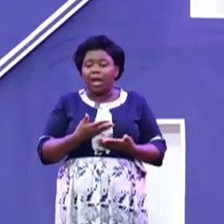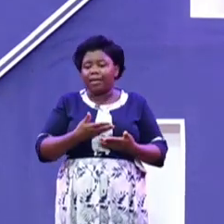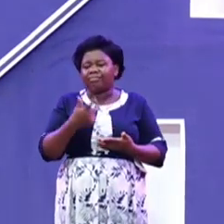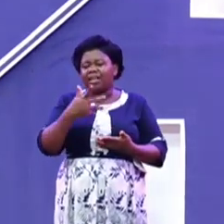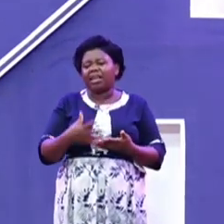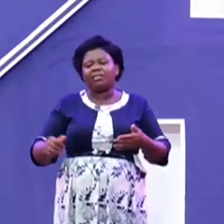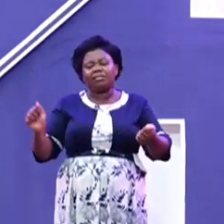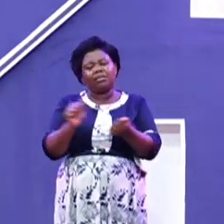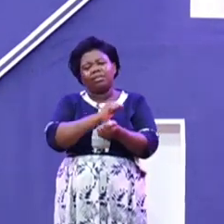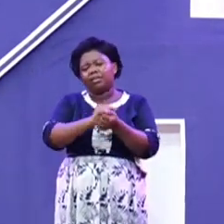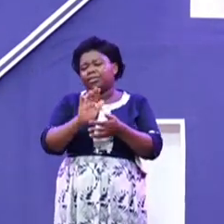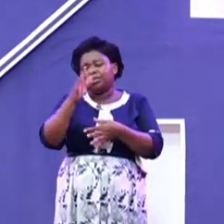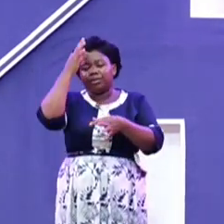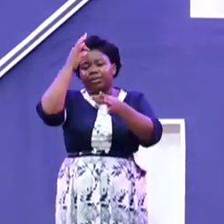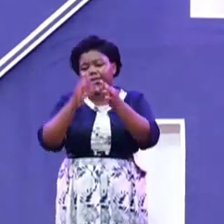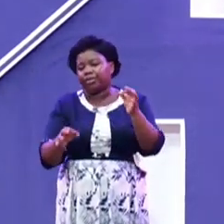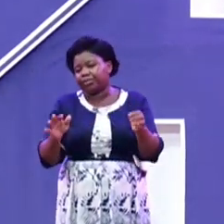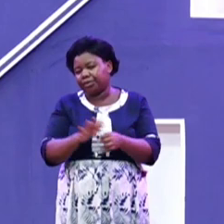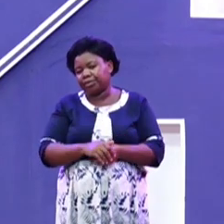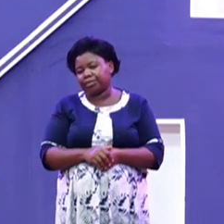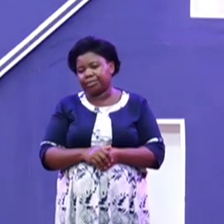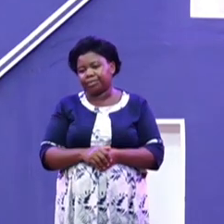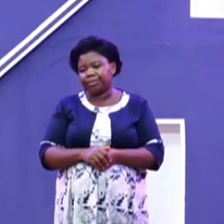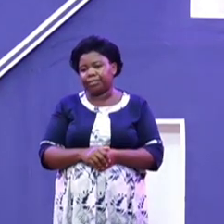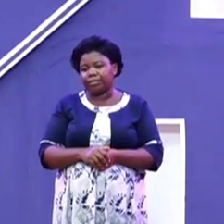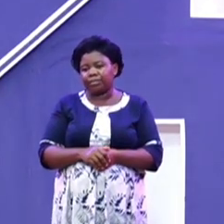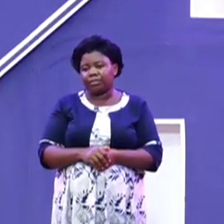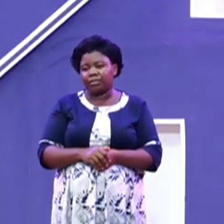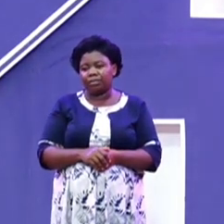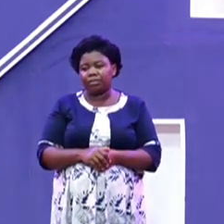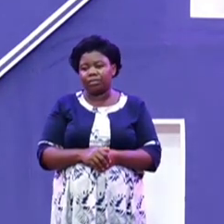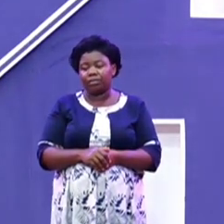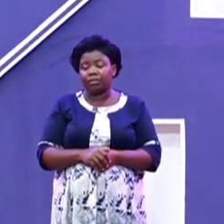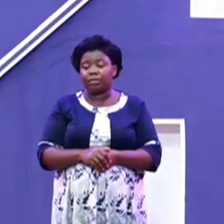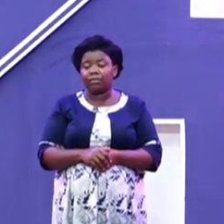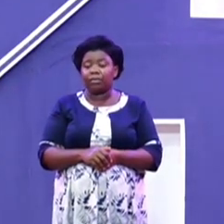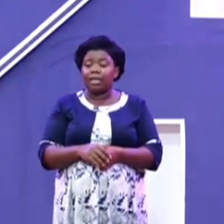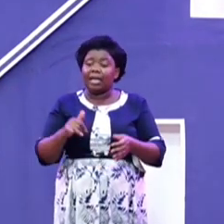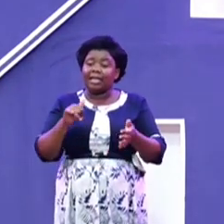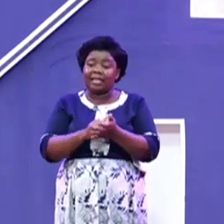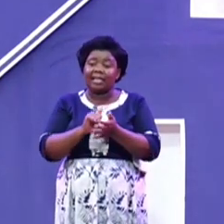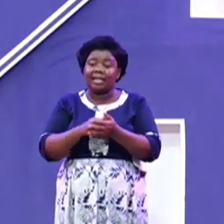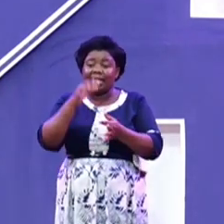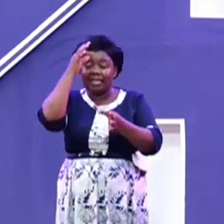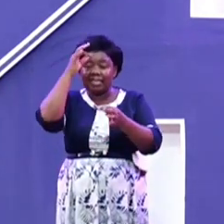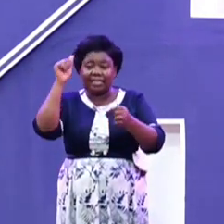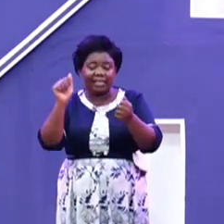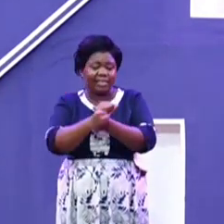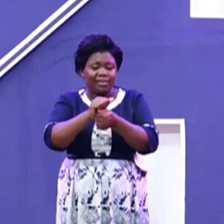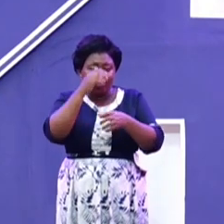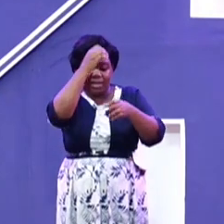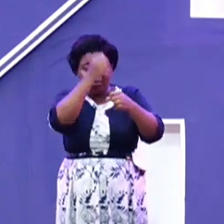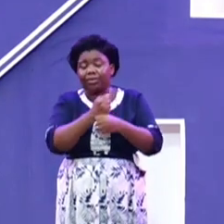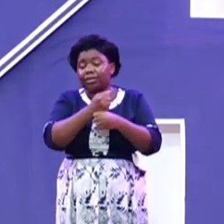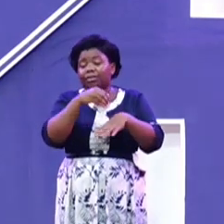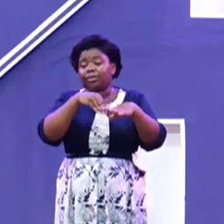Whenever you consider the problem that is in that moment, it kills. Chita obwesige bw'olina mu Katonda. It kills